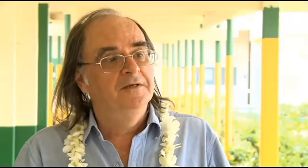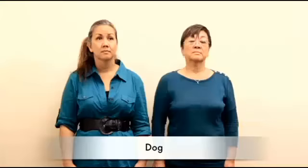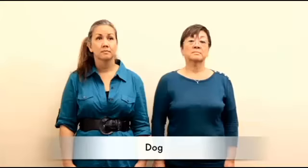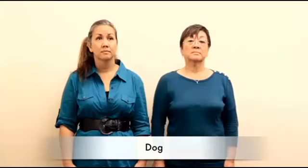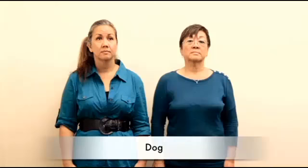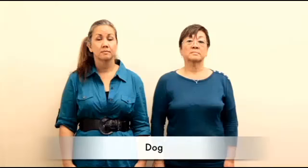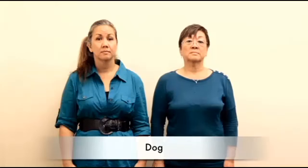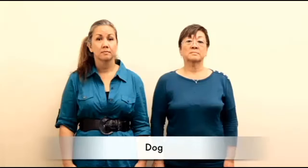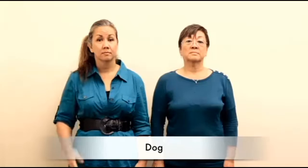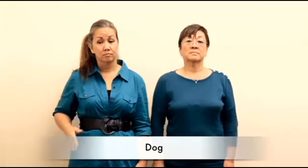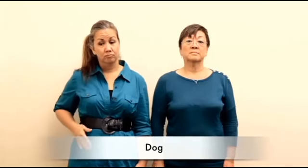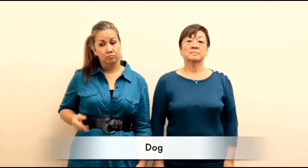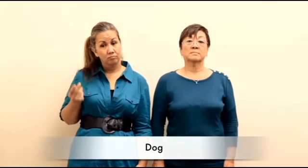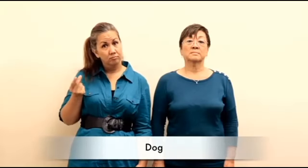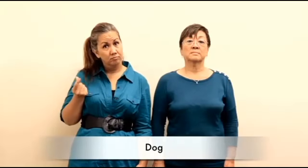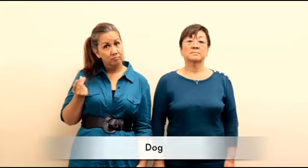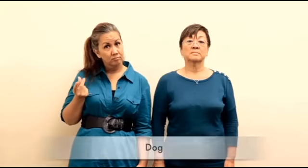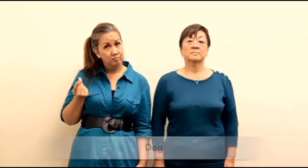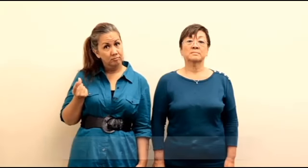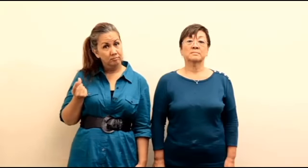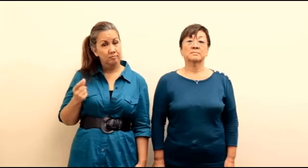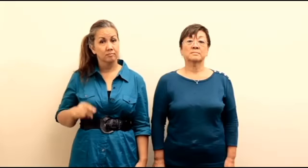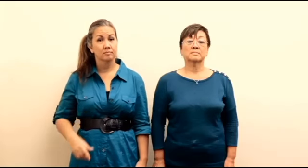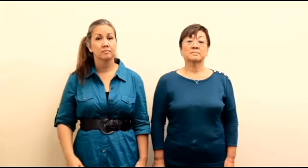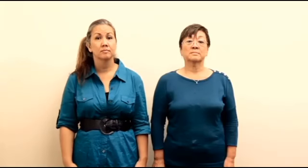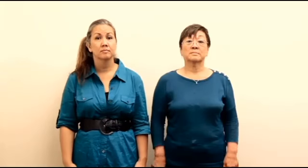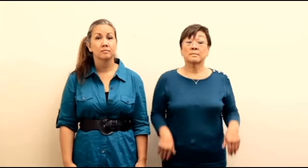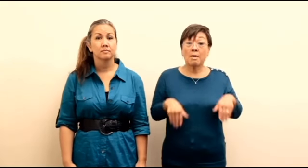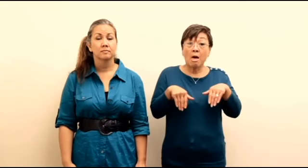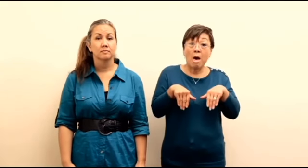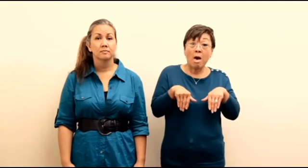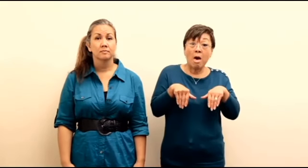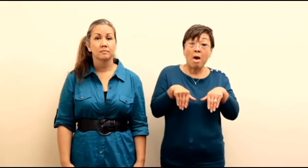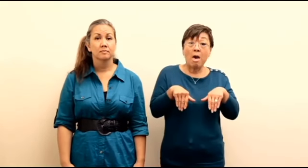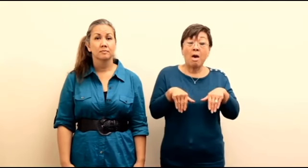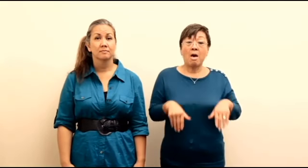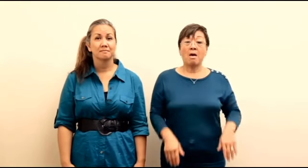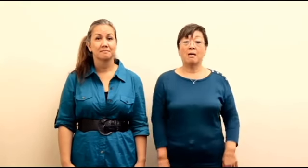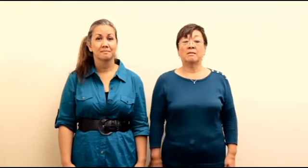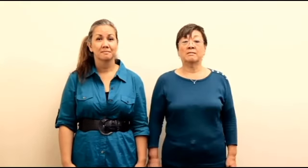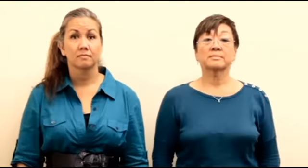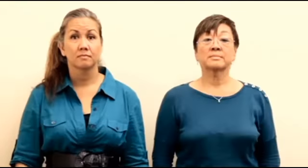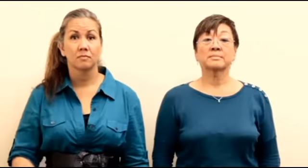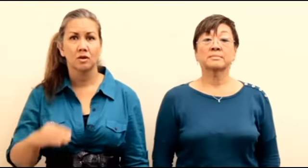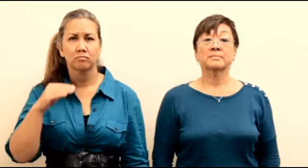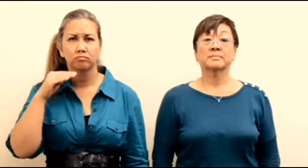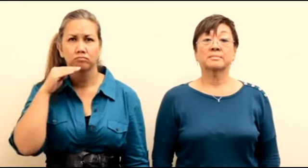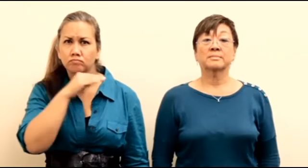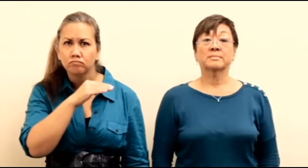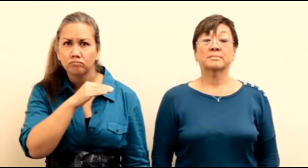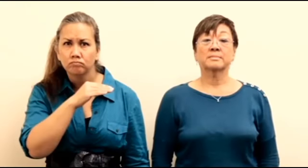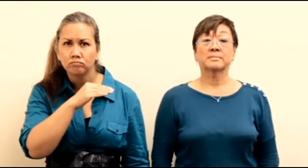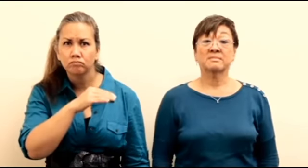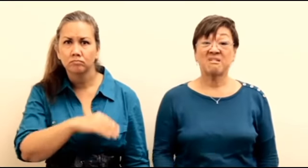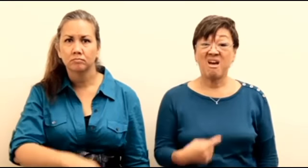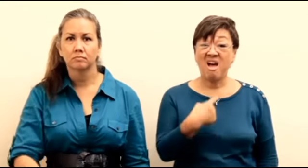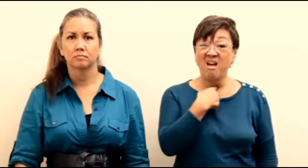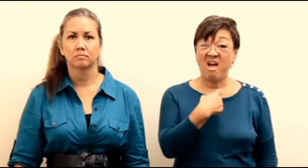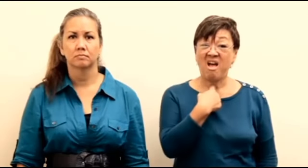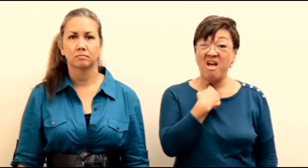exciting. Dog. Examples were also shown of how different phrases would be expressed in ASL and then in HSL.